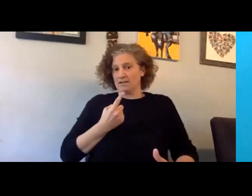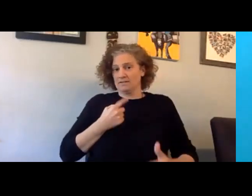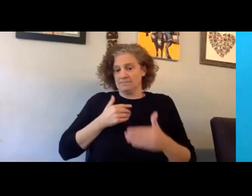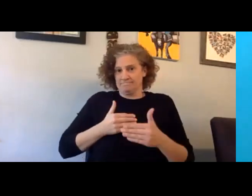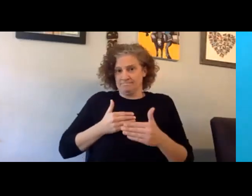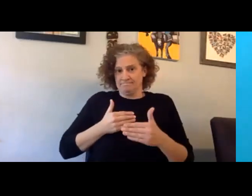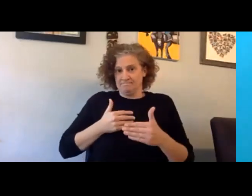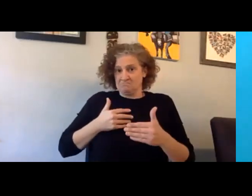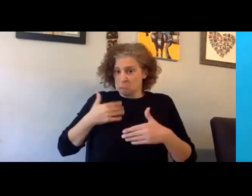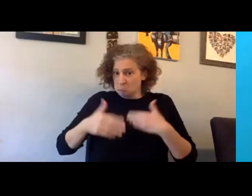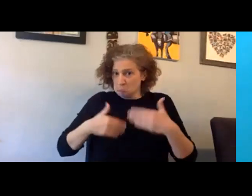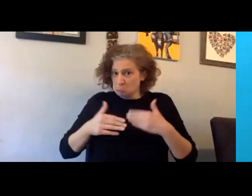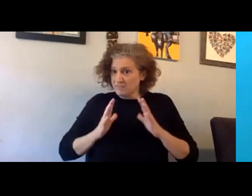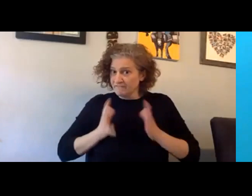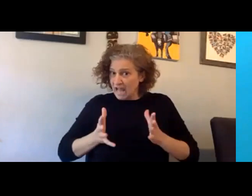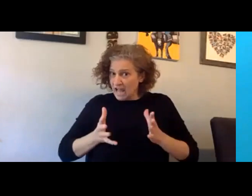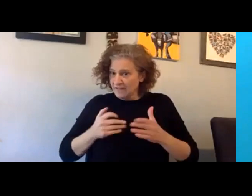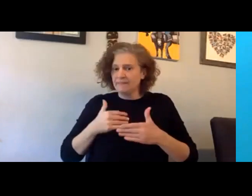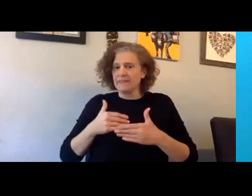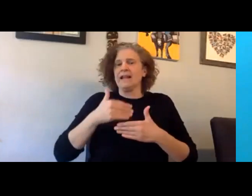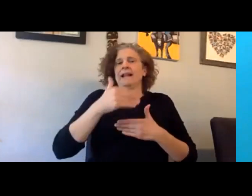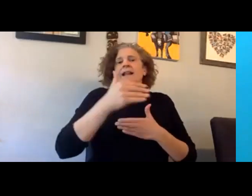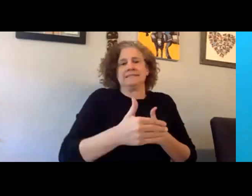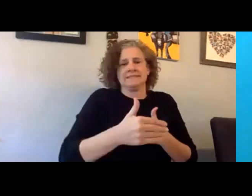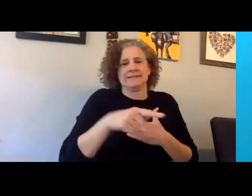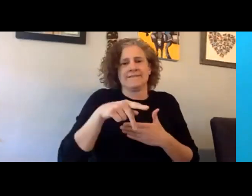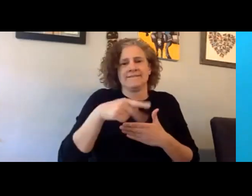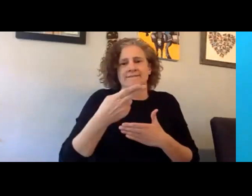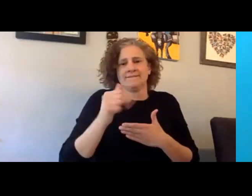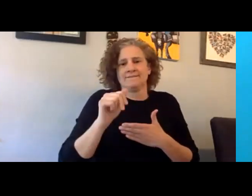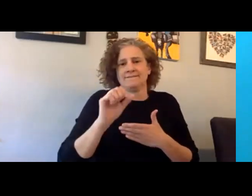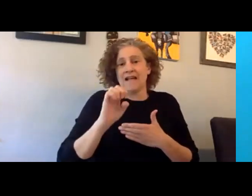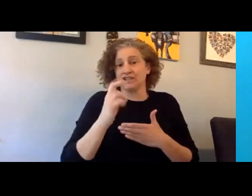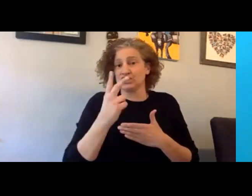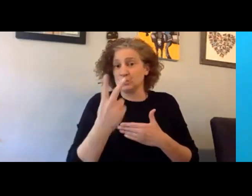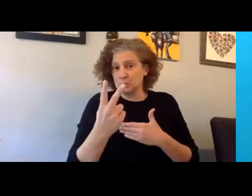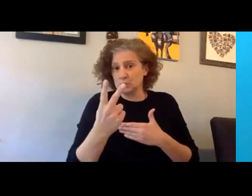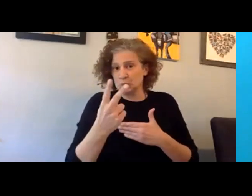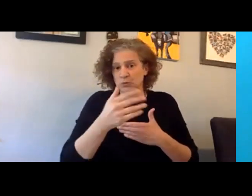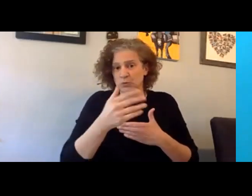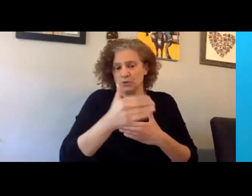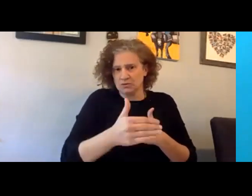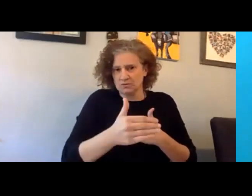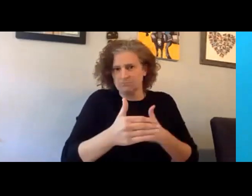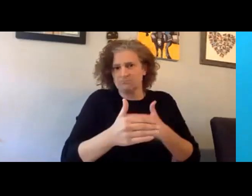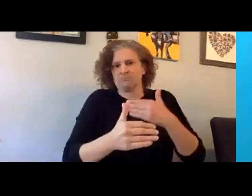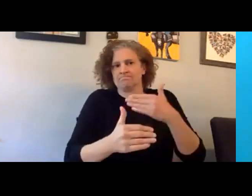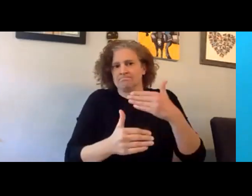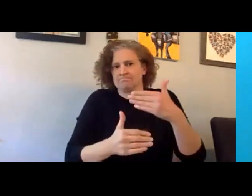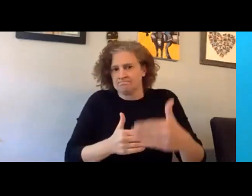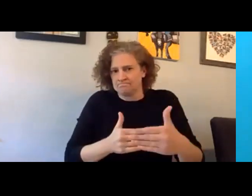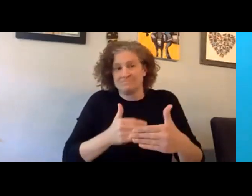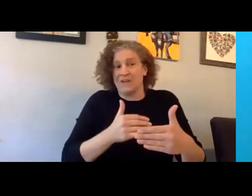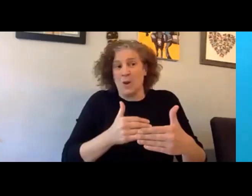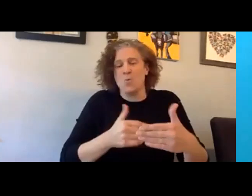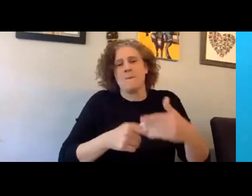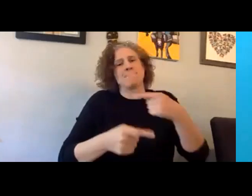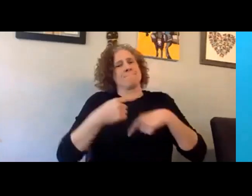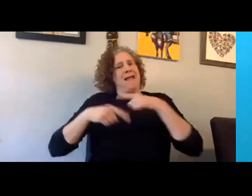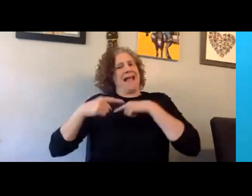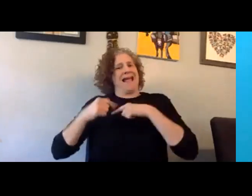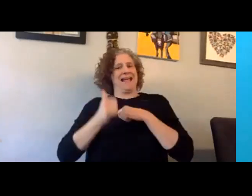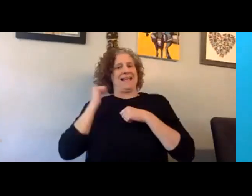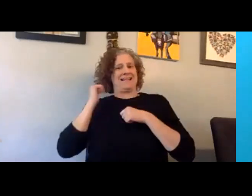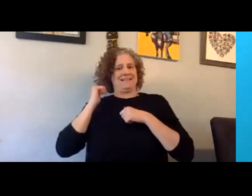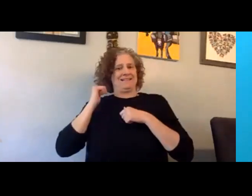phase 1, here we are. And if things are going well, then we go to the next phase, phase 2, and